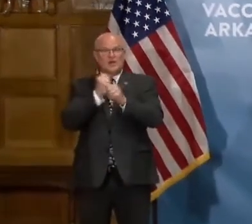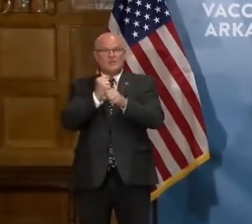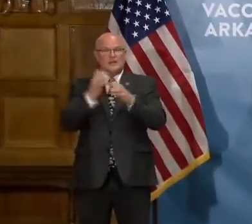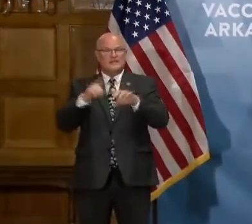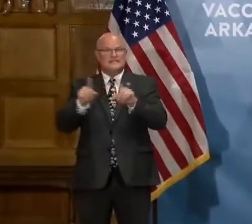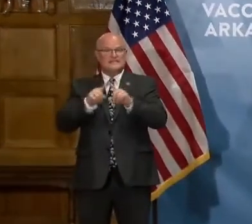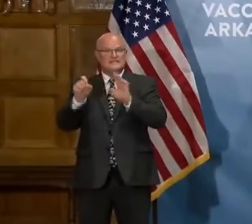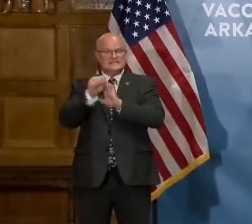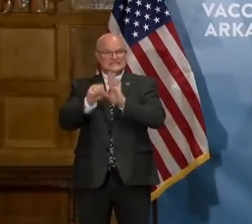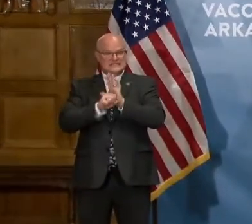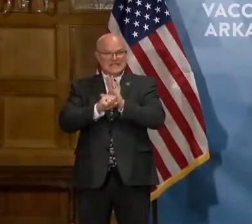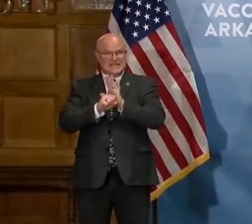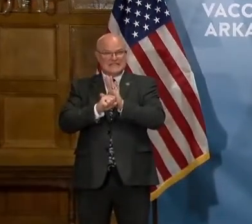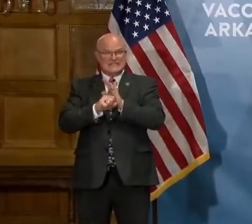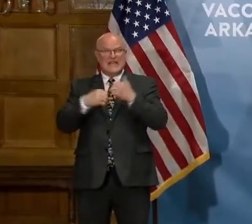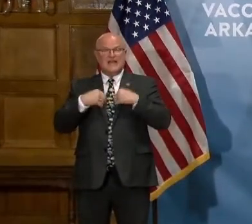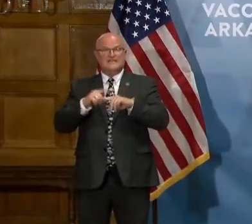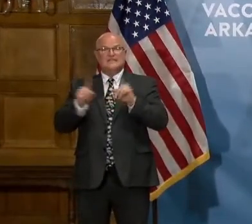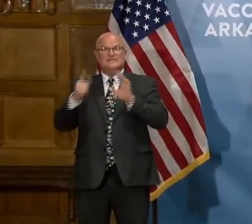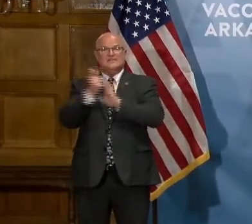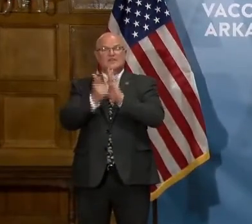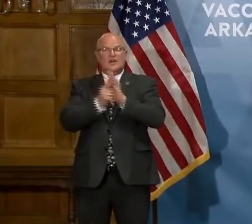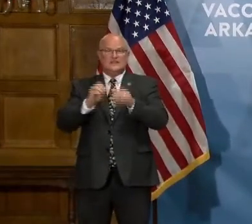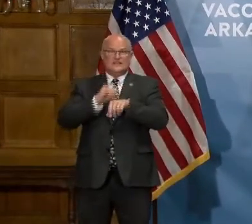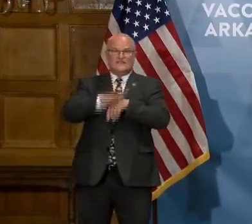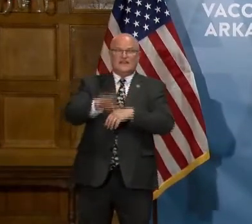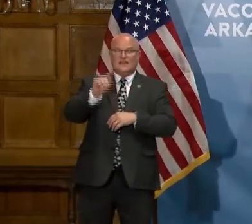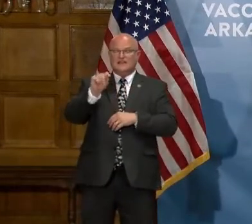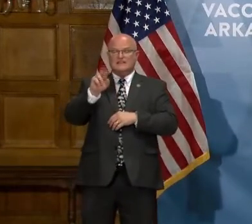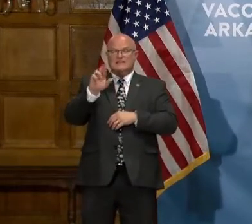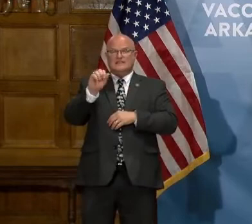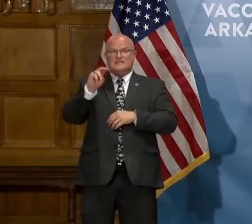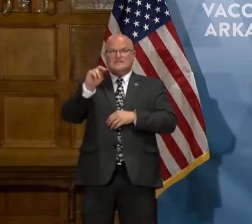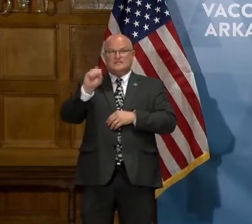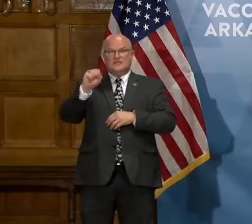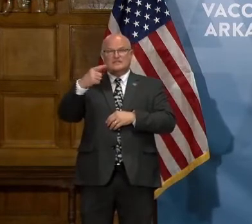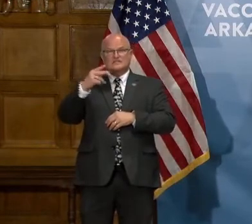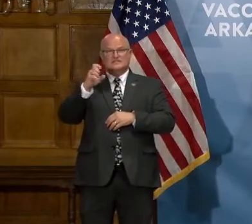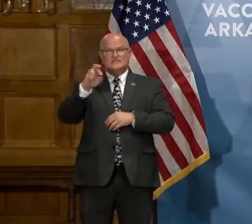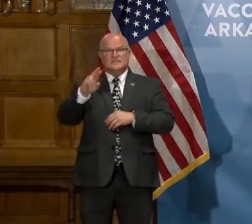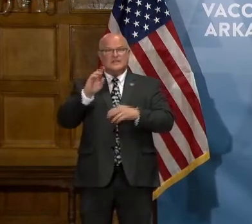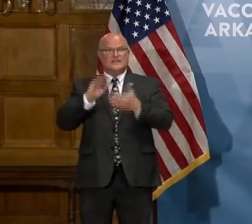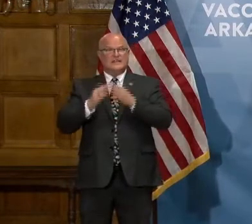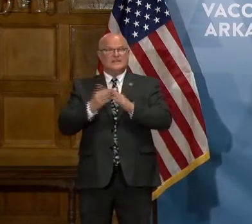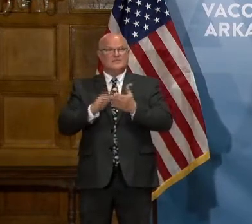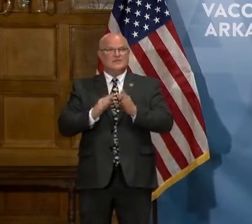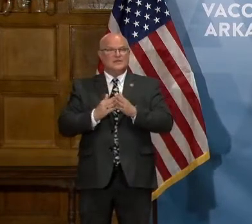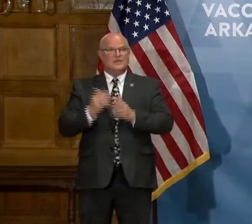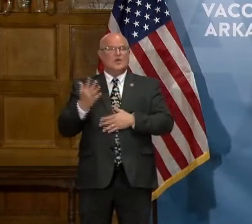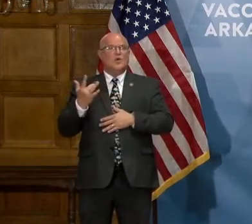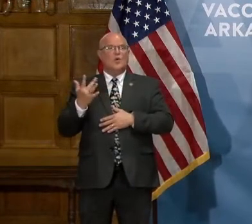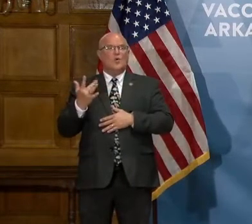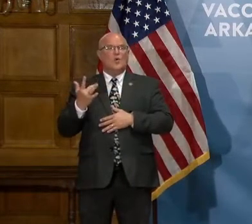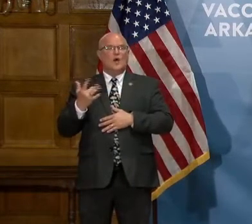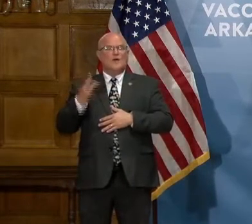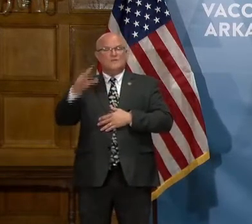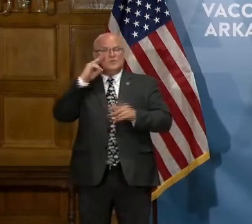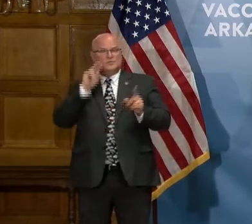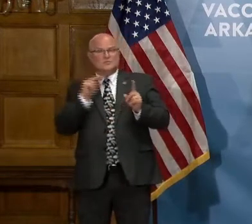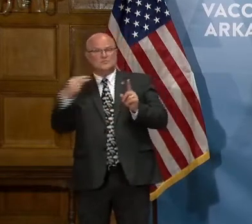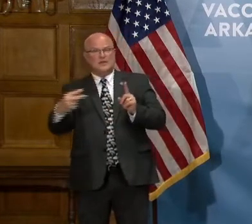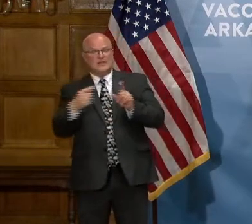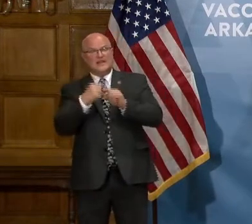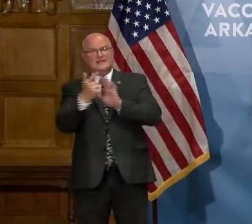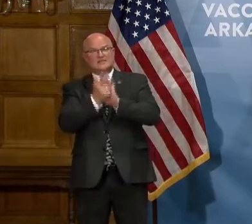different state houses bringing in different laws that affect transgender people in their communities. Why is there, from your perspective